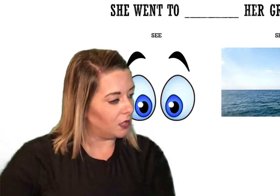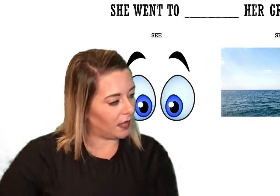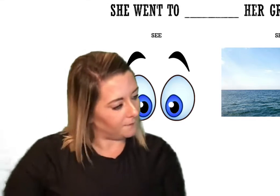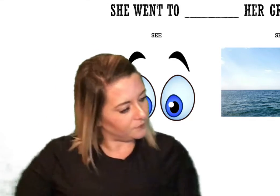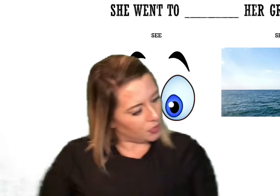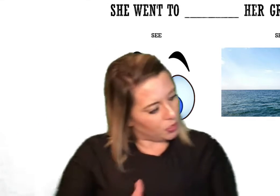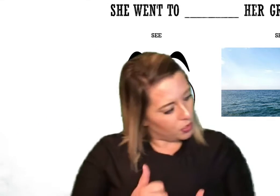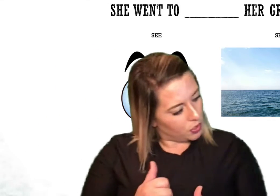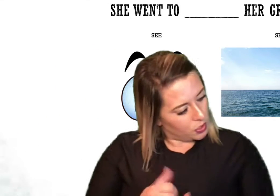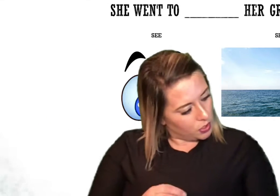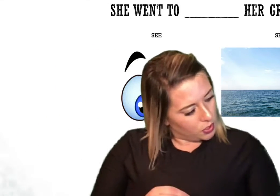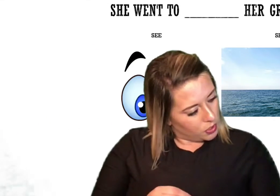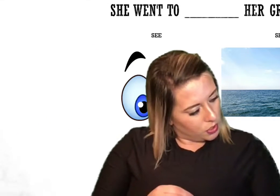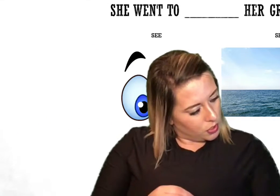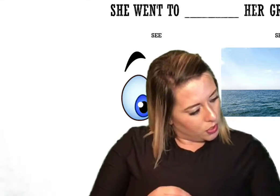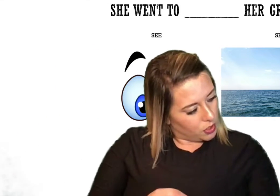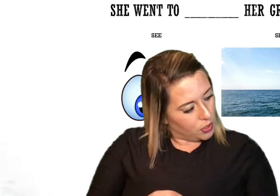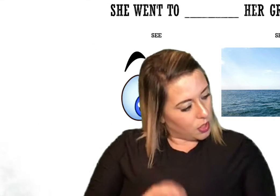Okay.